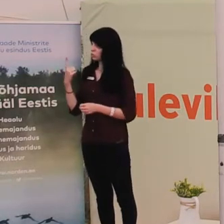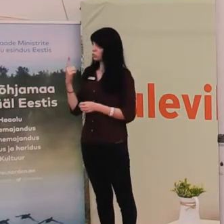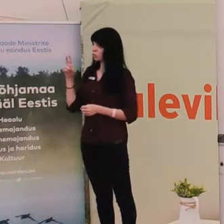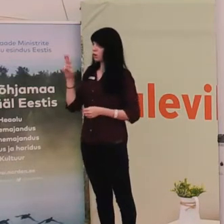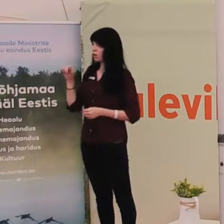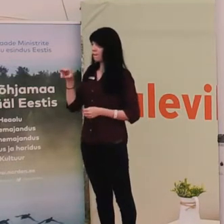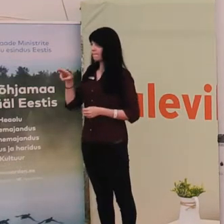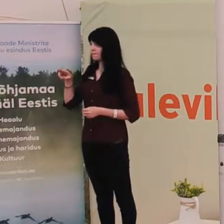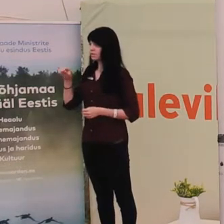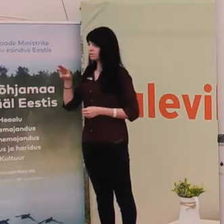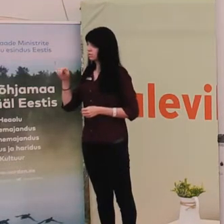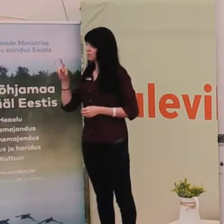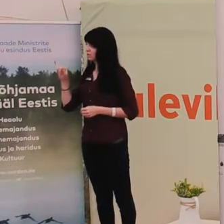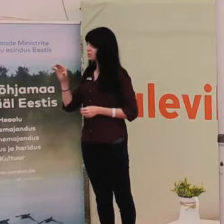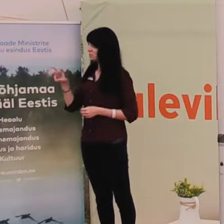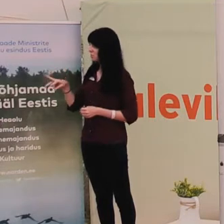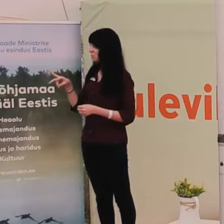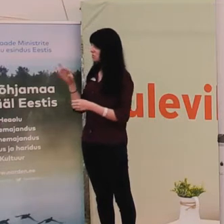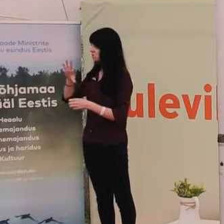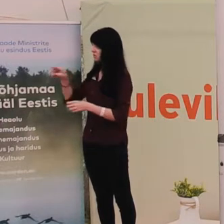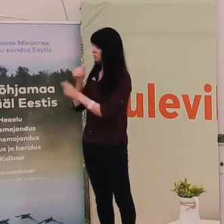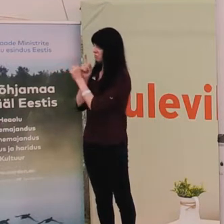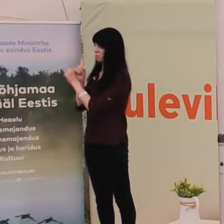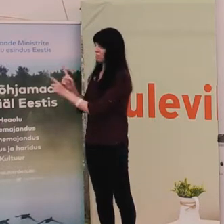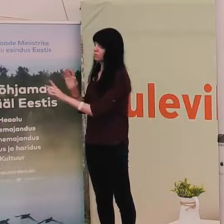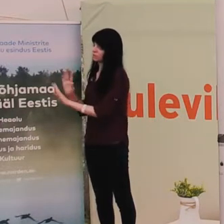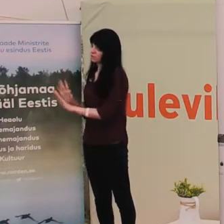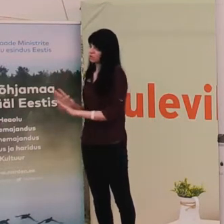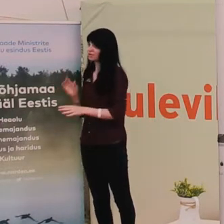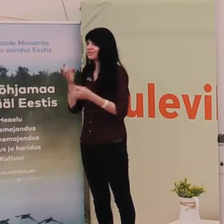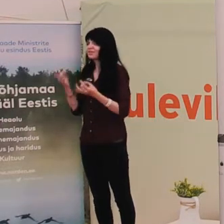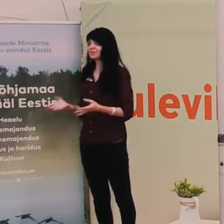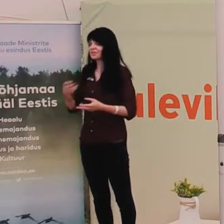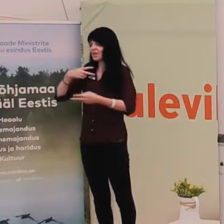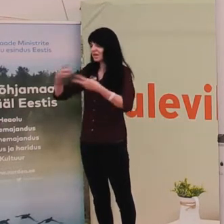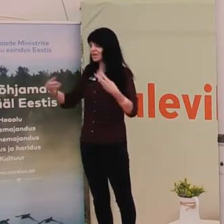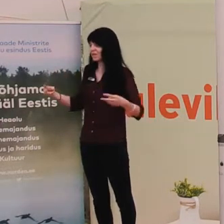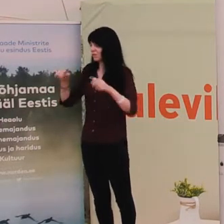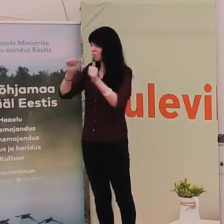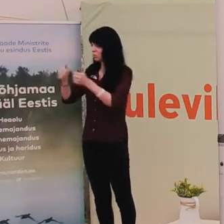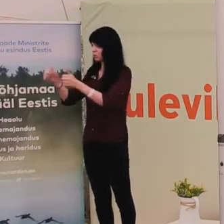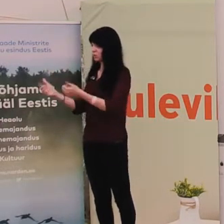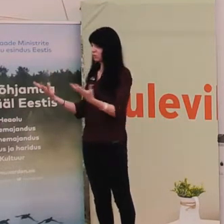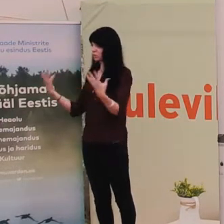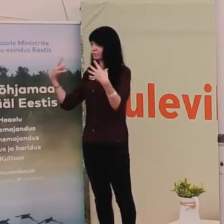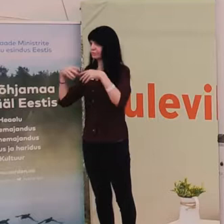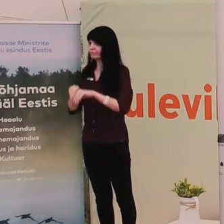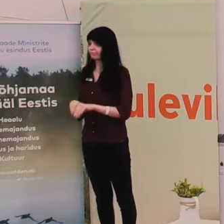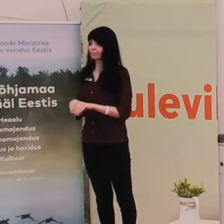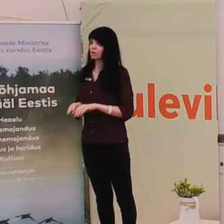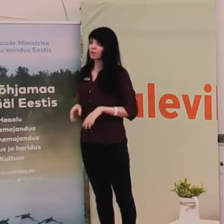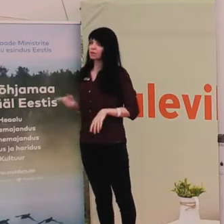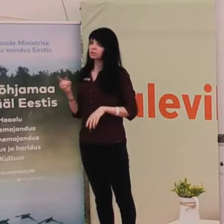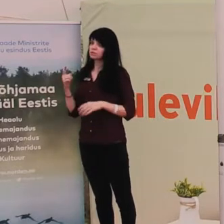has certain rules that everyone follows. It's more like a mixture of many different practices. So what we have is the sum of practices. But of course there are some